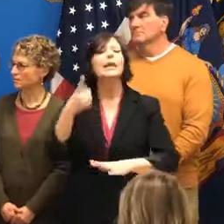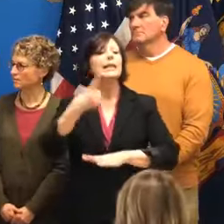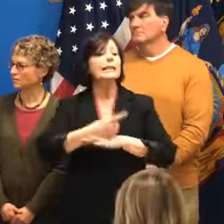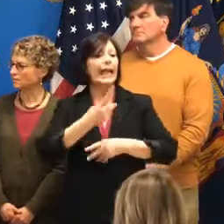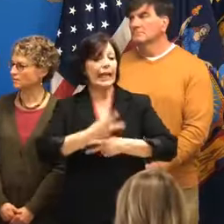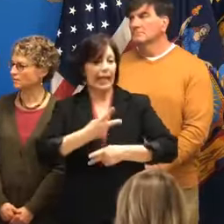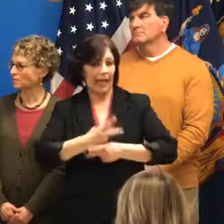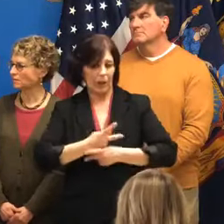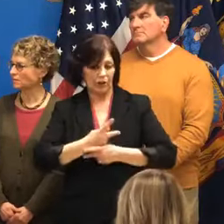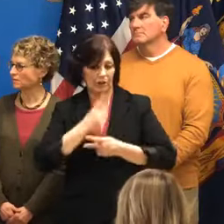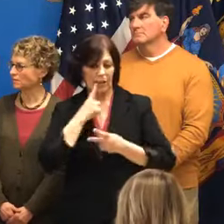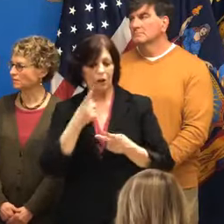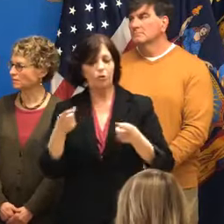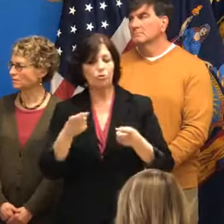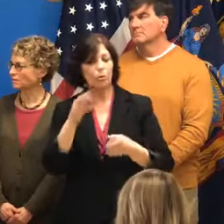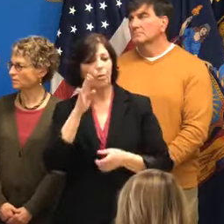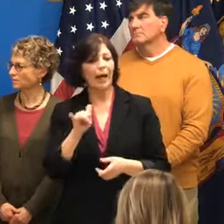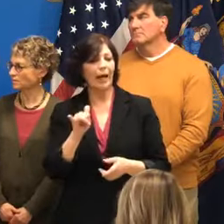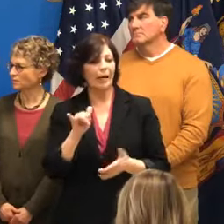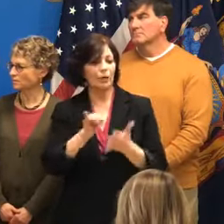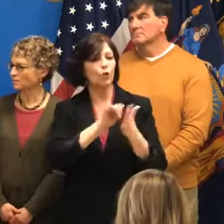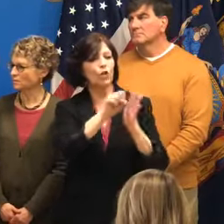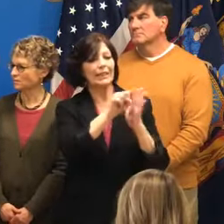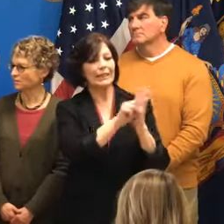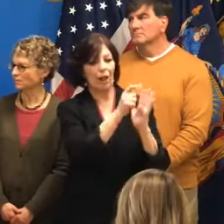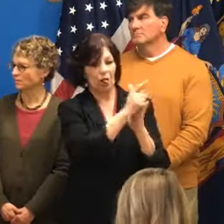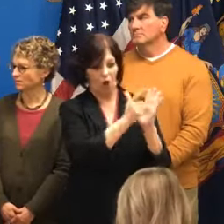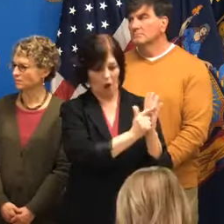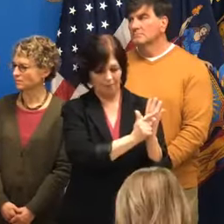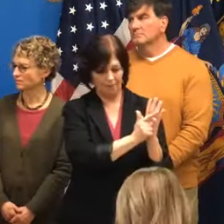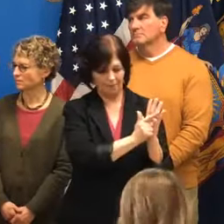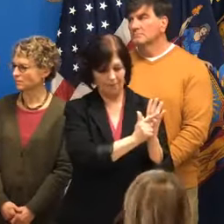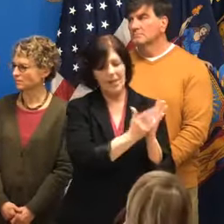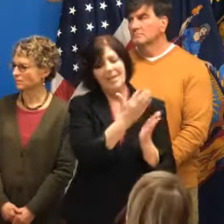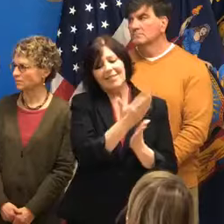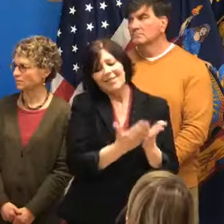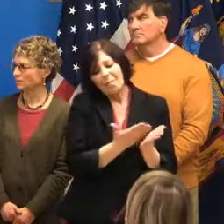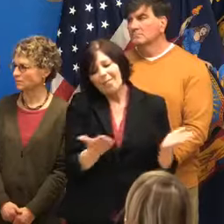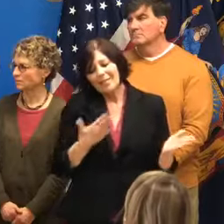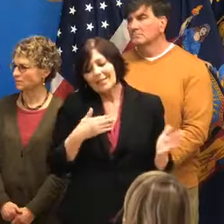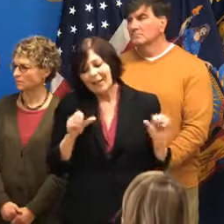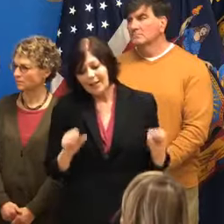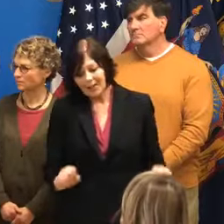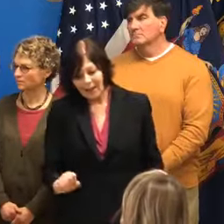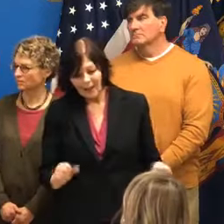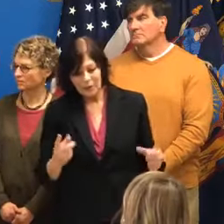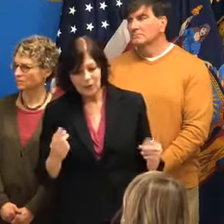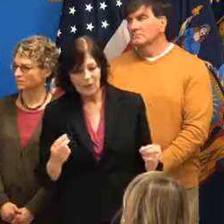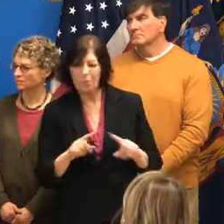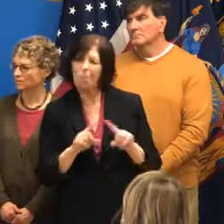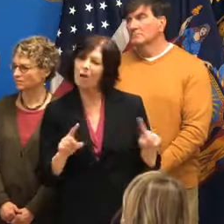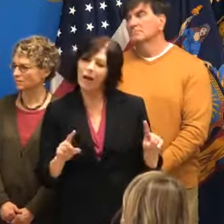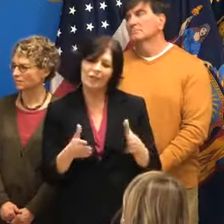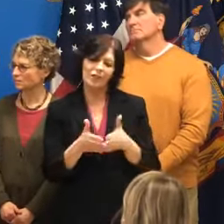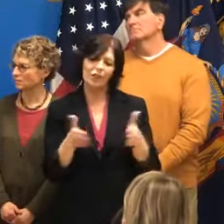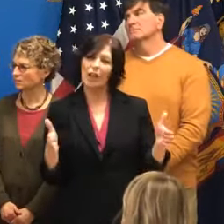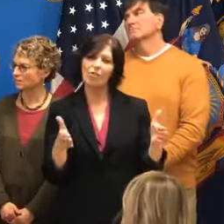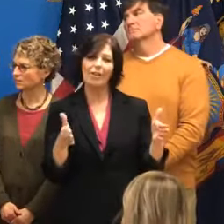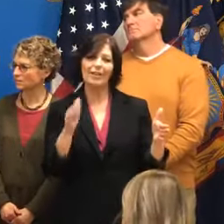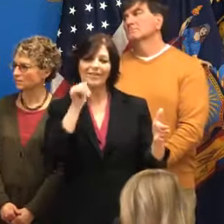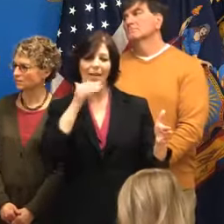are generally controlled by actually New York State law. There's certain things that we can do with regards to reviewing them, but they're generally under